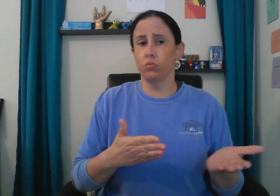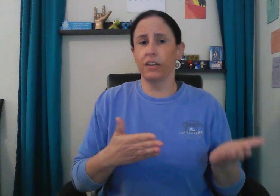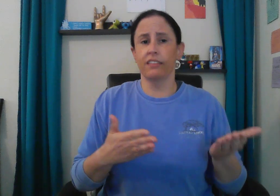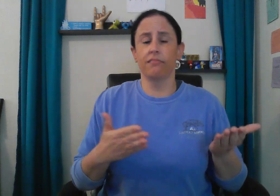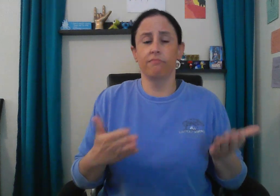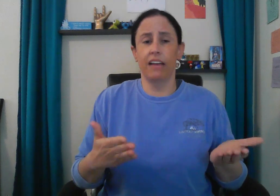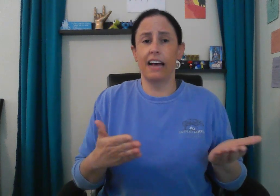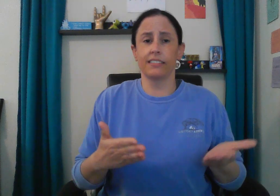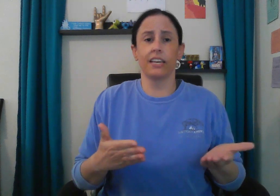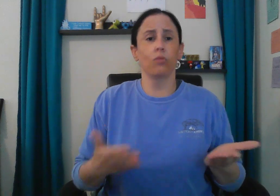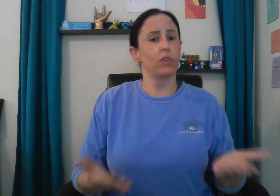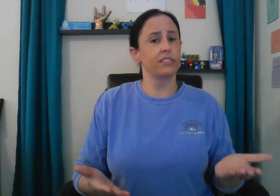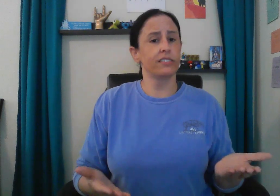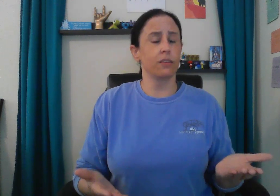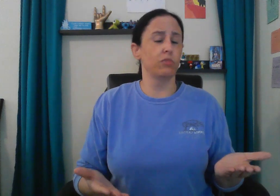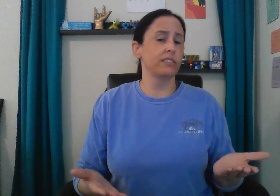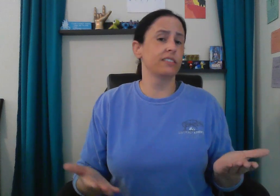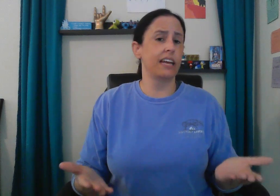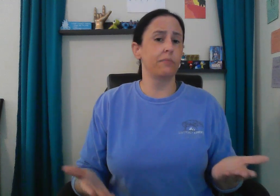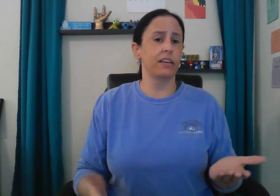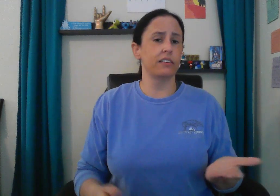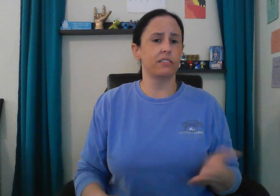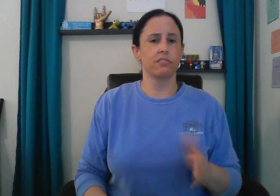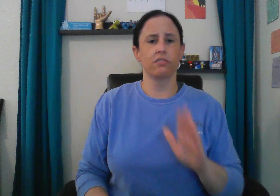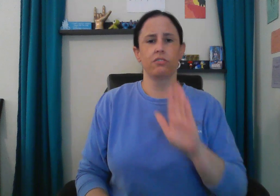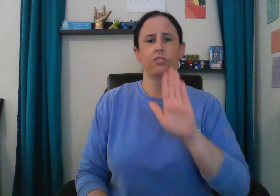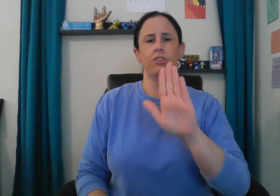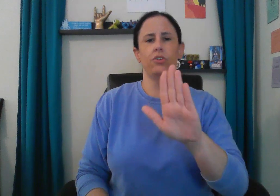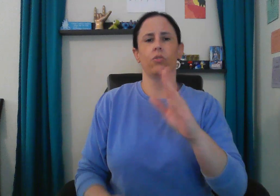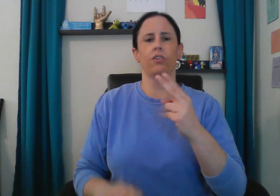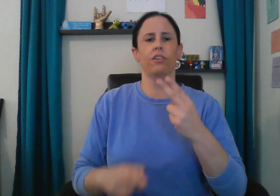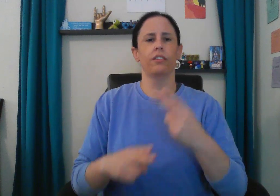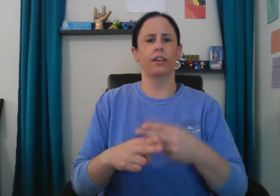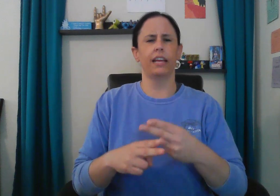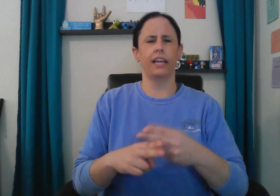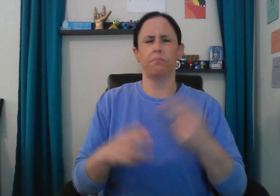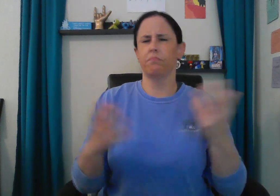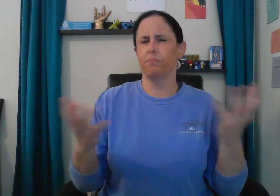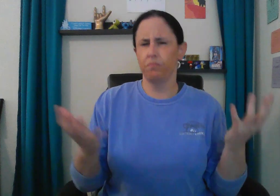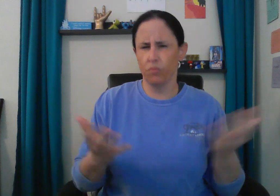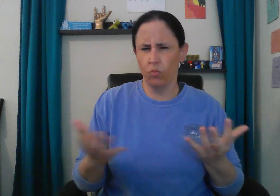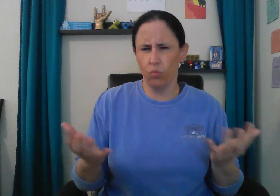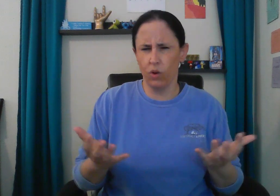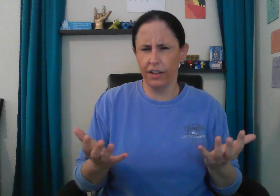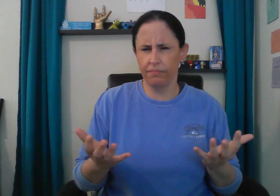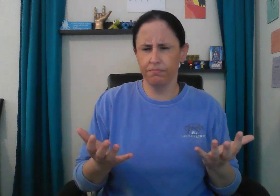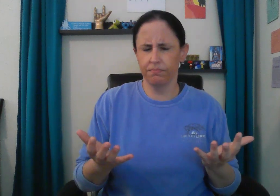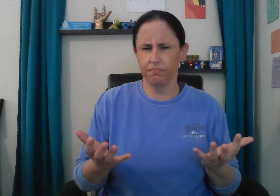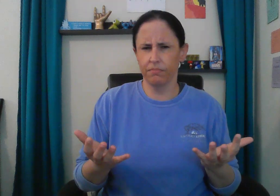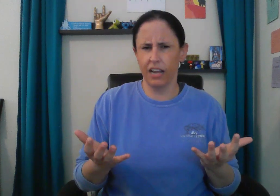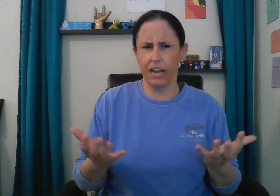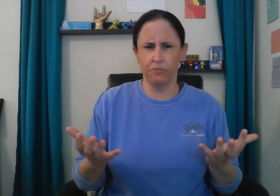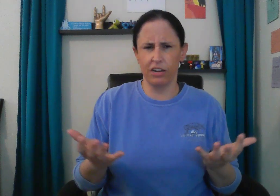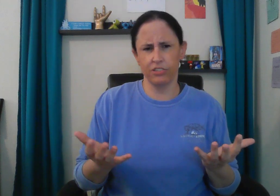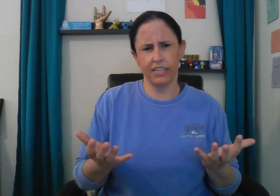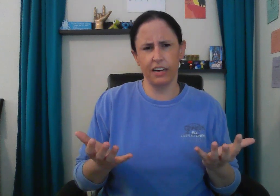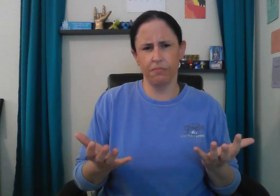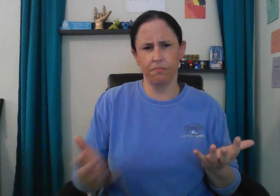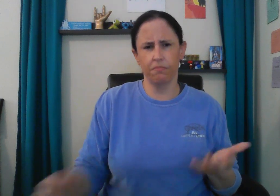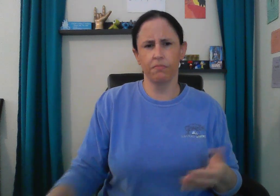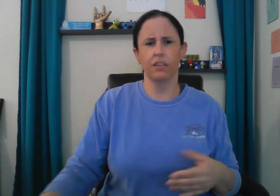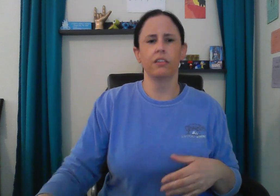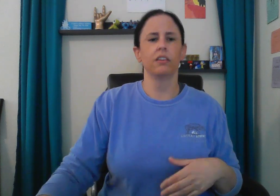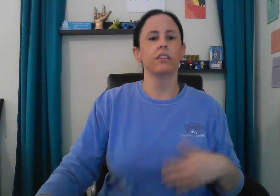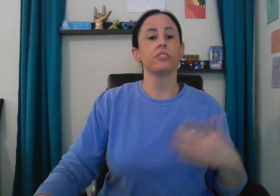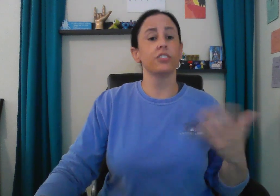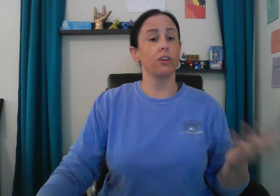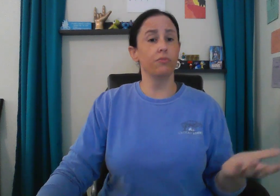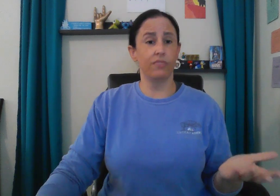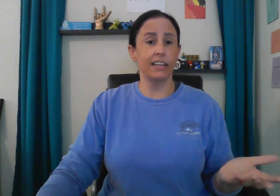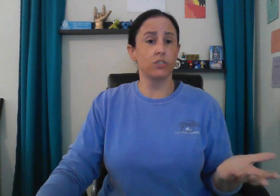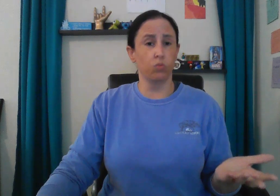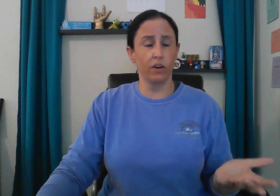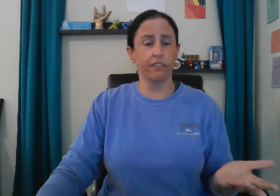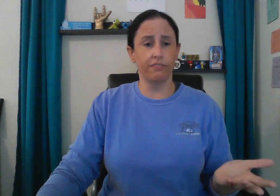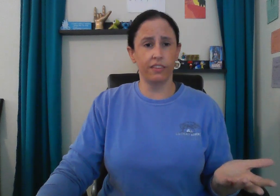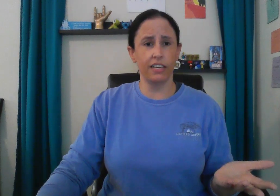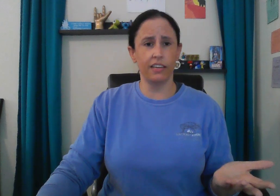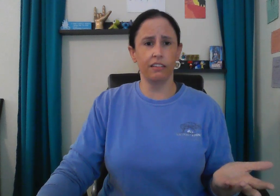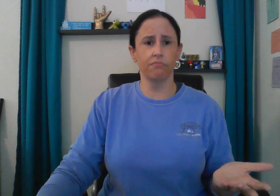with asking what someone's name is. Your name, what? Eyebrows down. So that's one of the